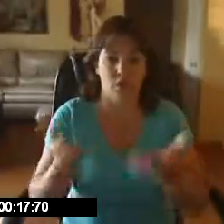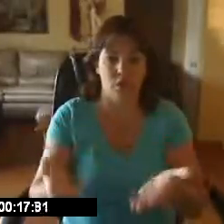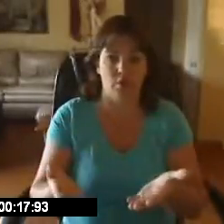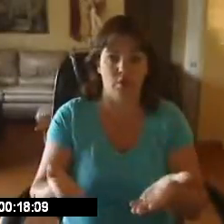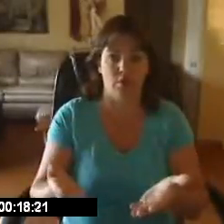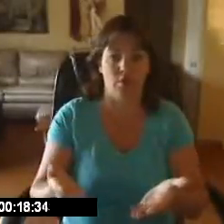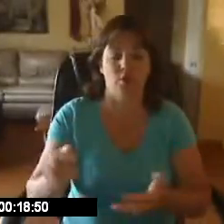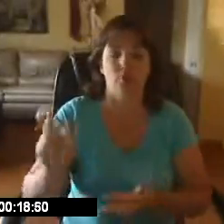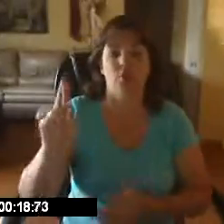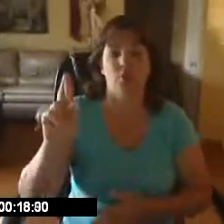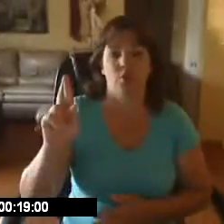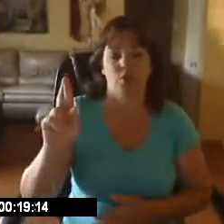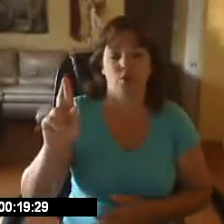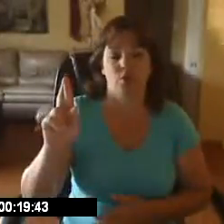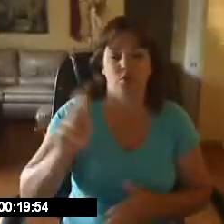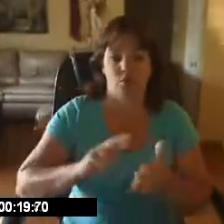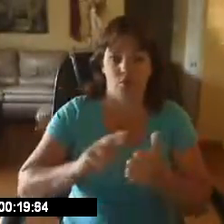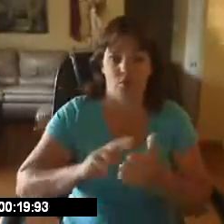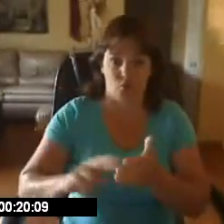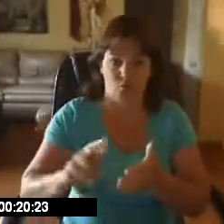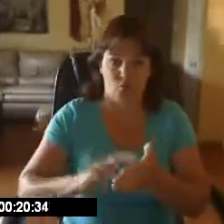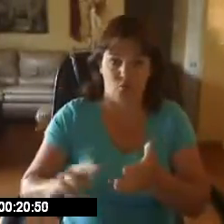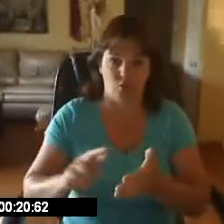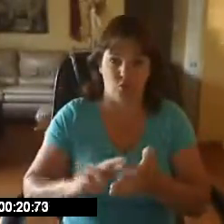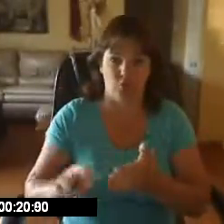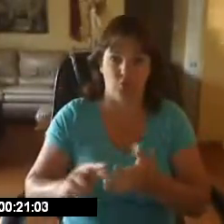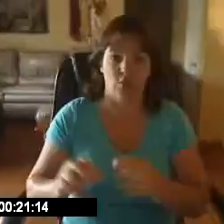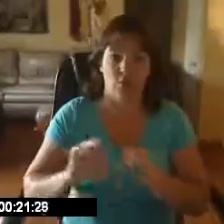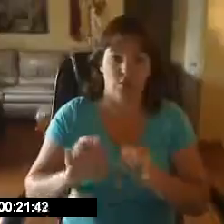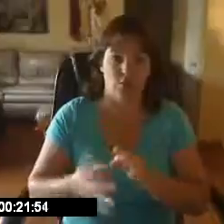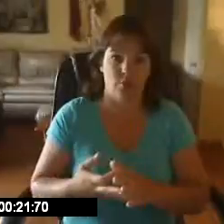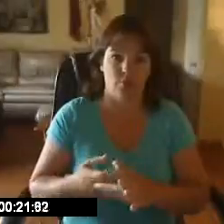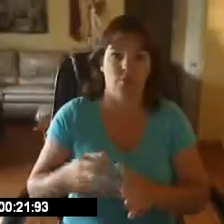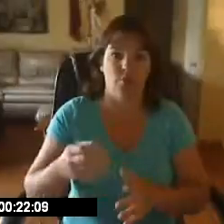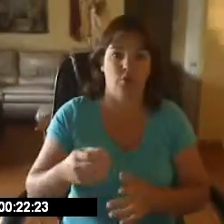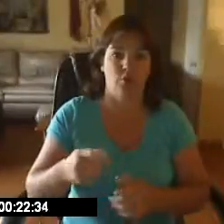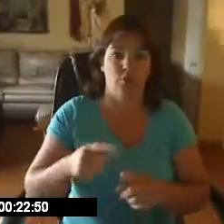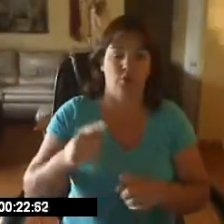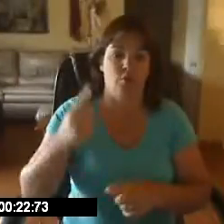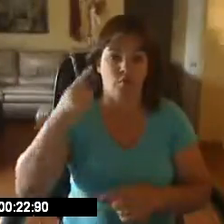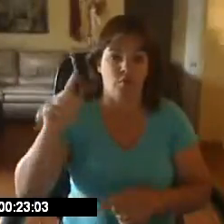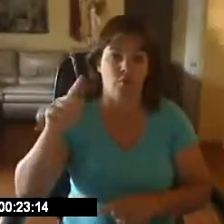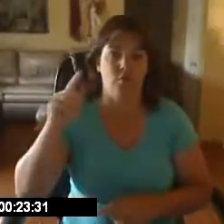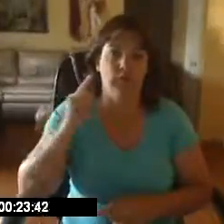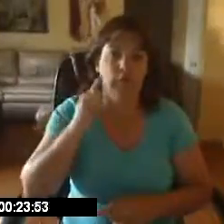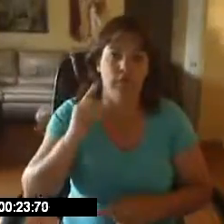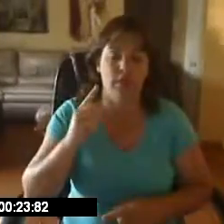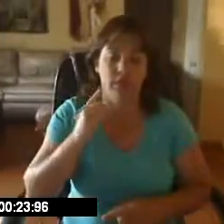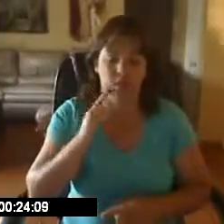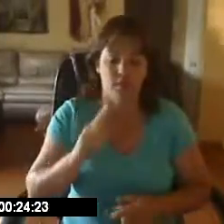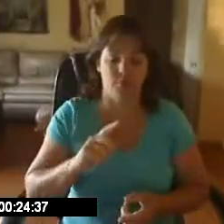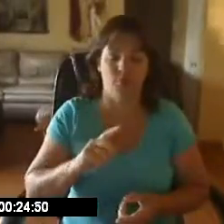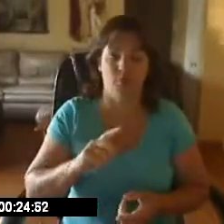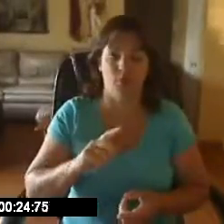Deaf. And this test replaces the CICT test, which is coming to its